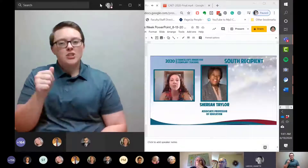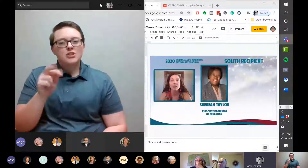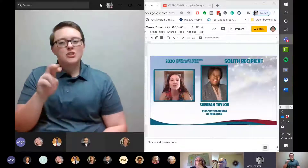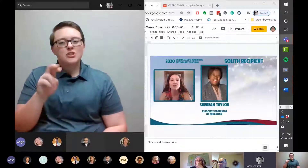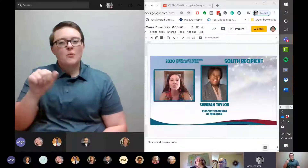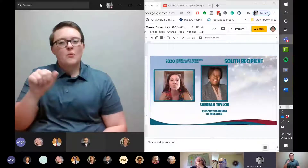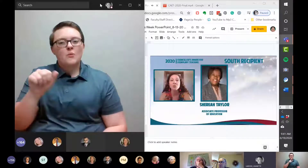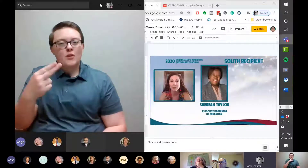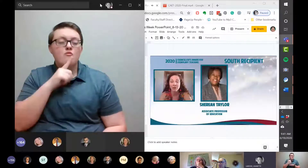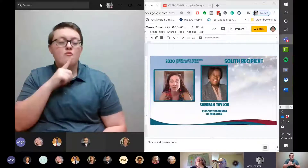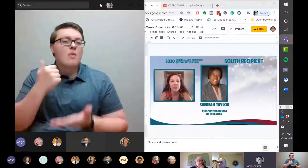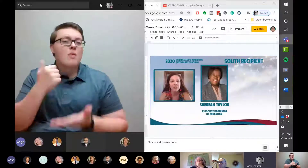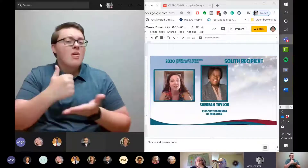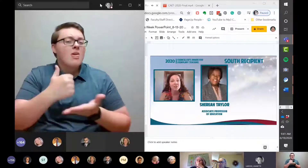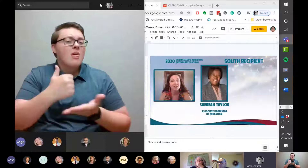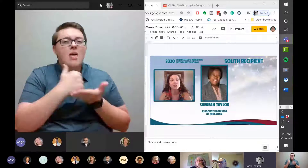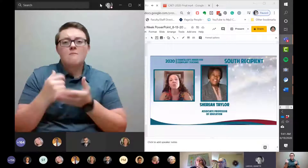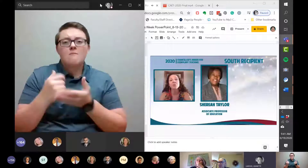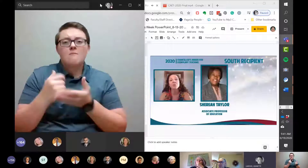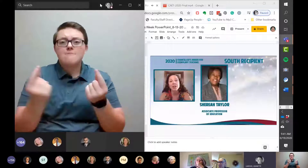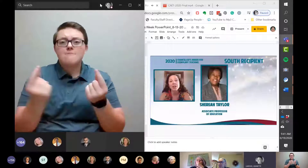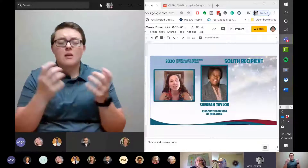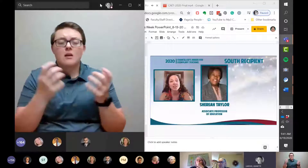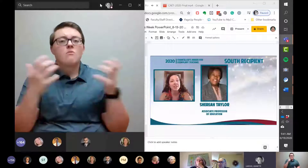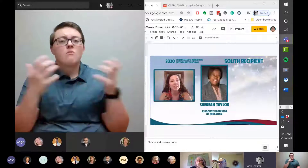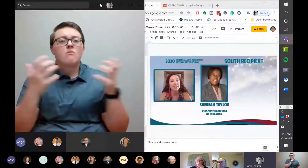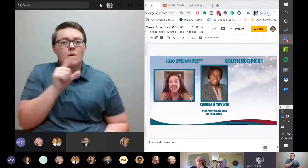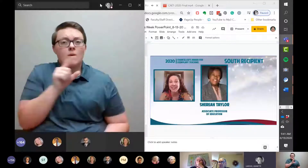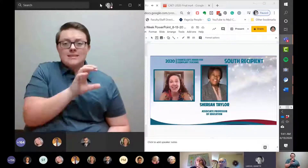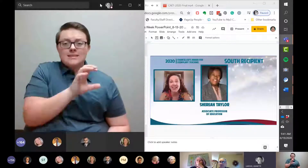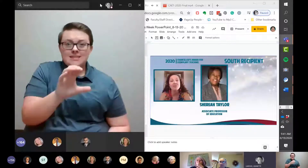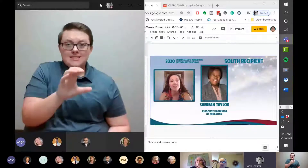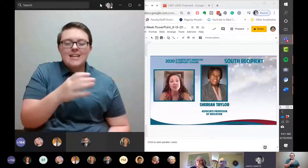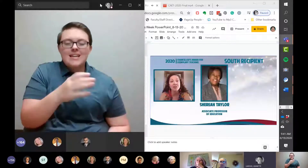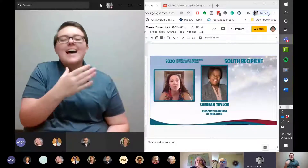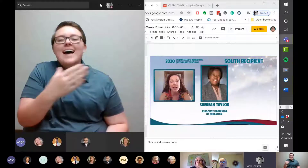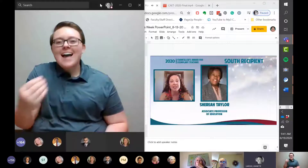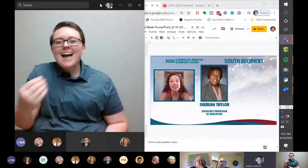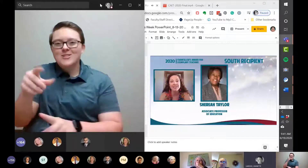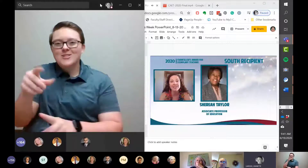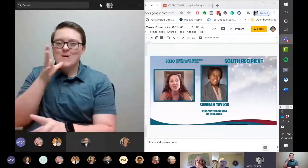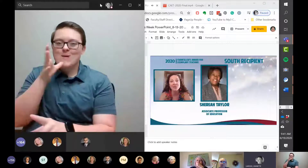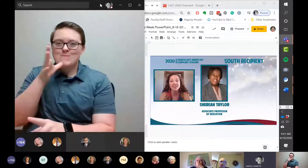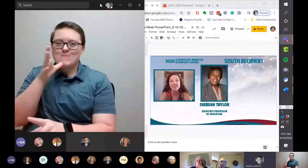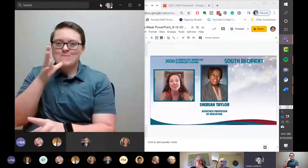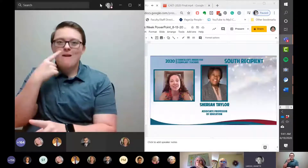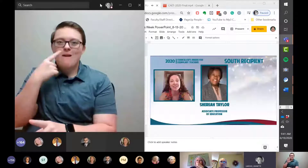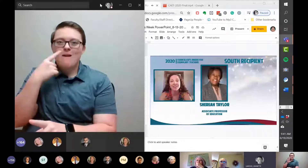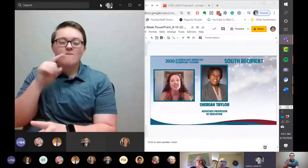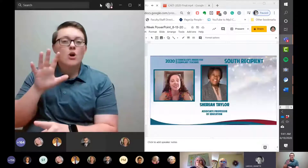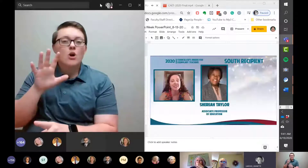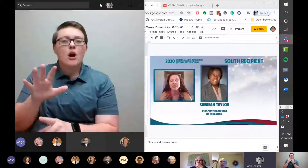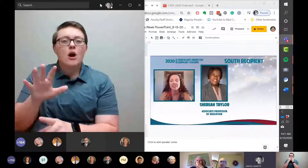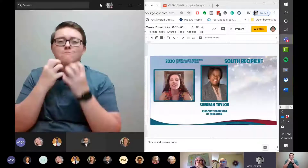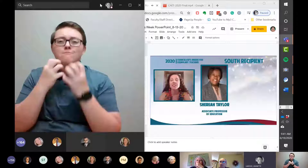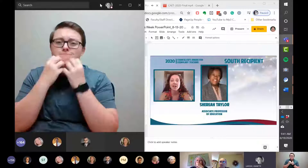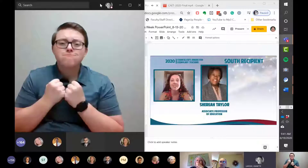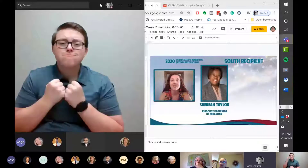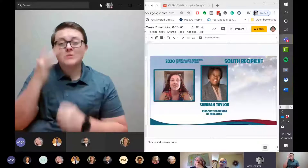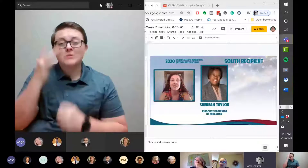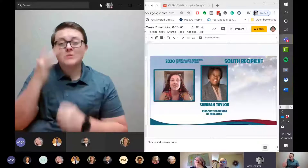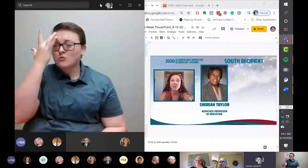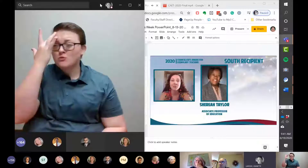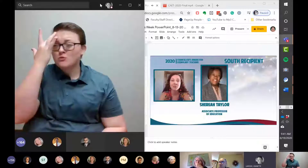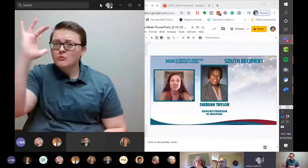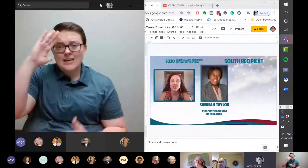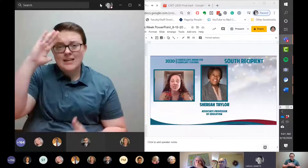community, all while being a super mom to her precious, energetic, and very bright 6-year-old son, Dylan.